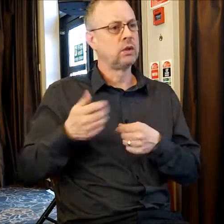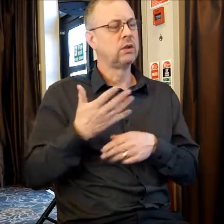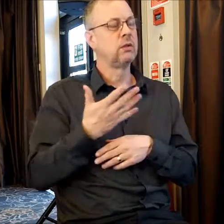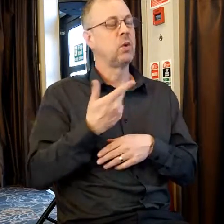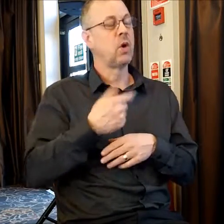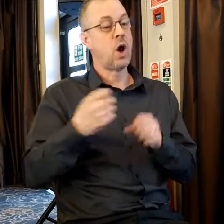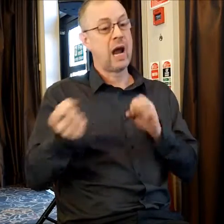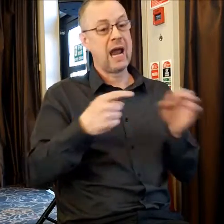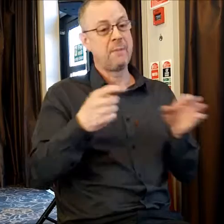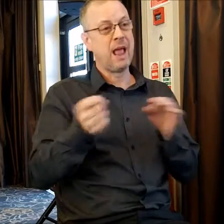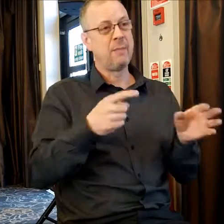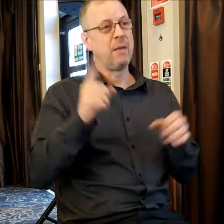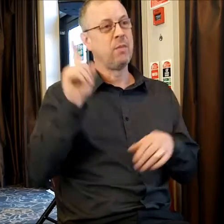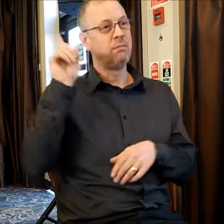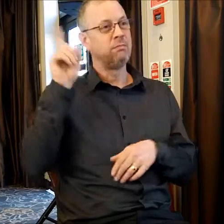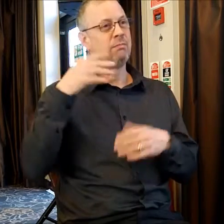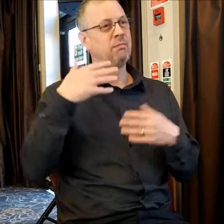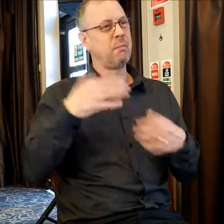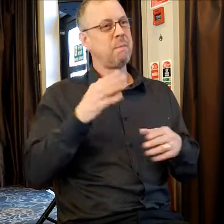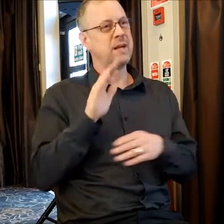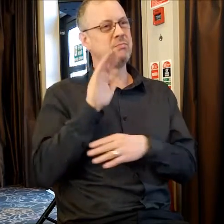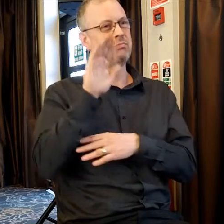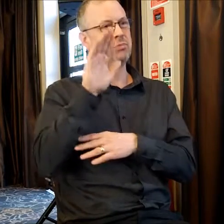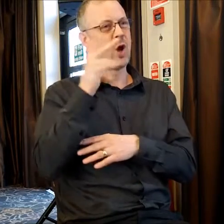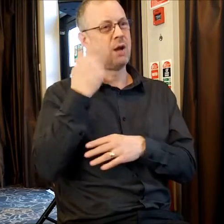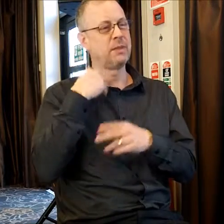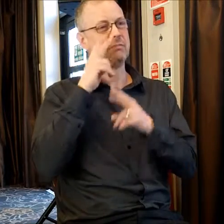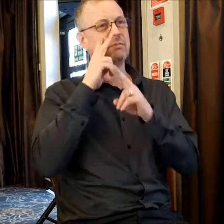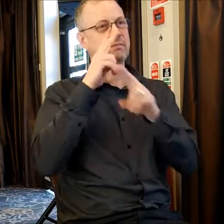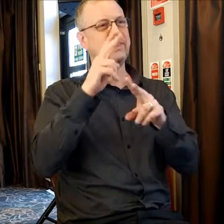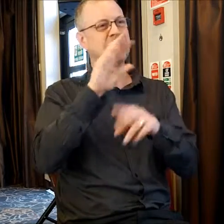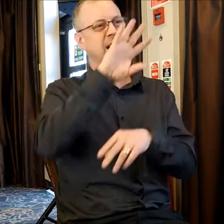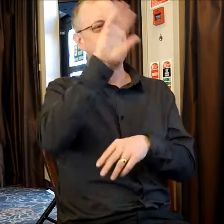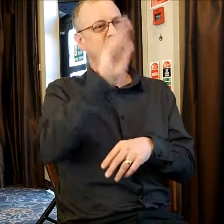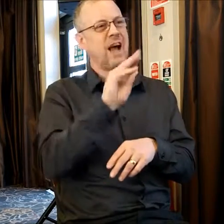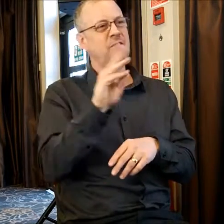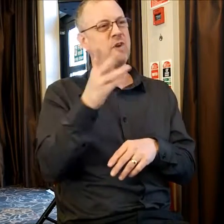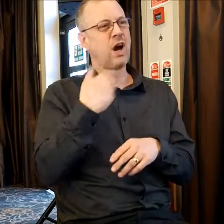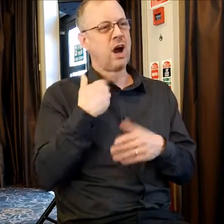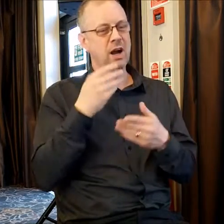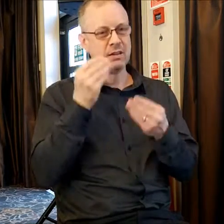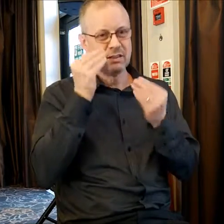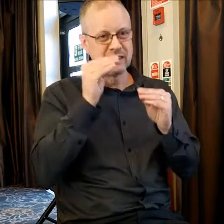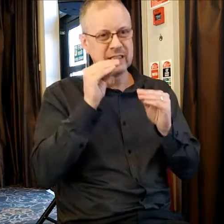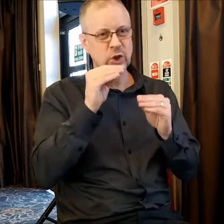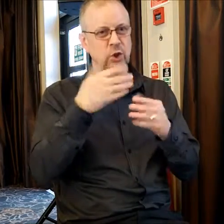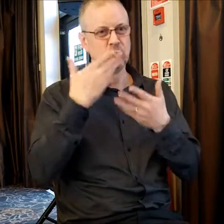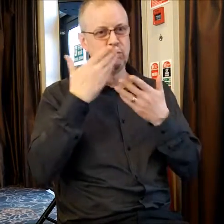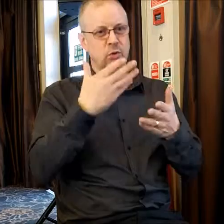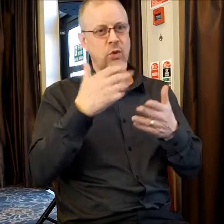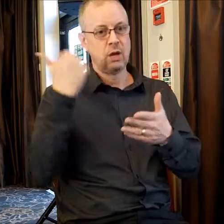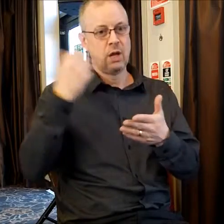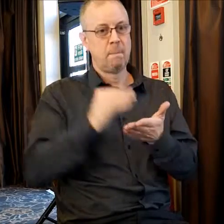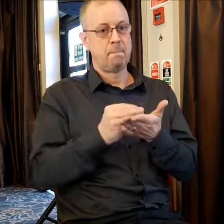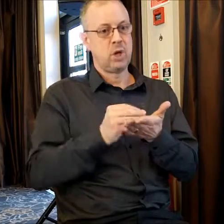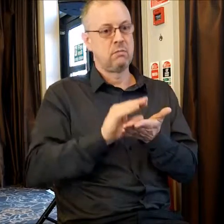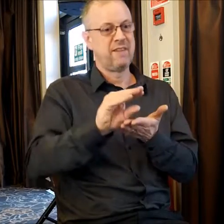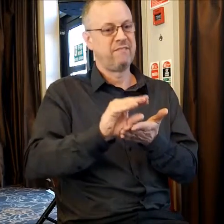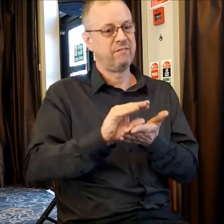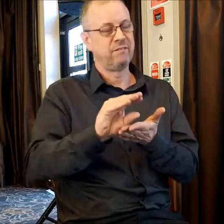the sites, but it's another thing, to us anyway, to really be there, to put our money where our mouth is, to establish a company there